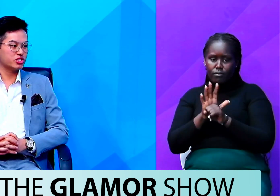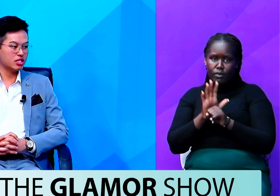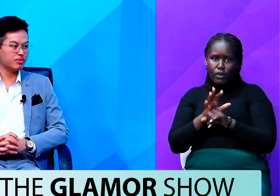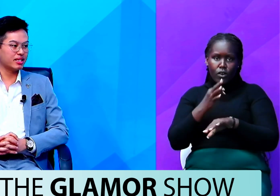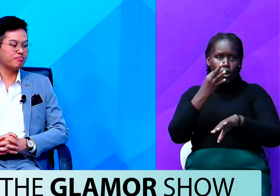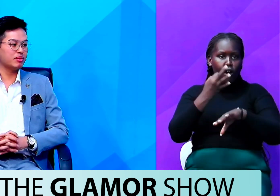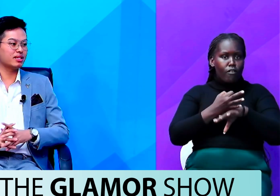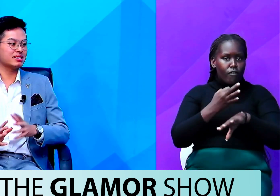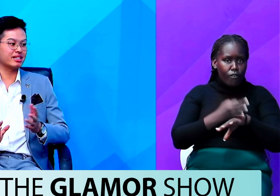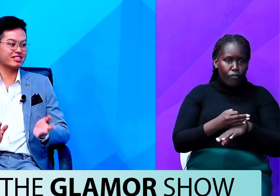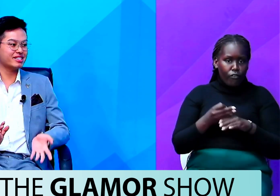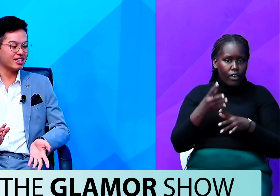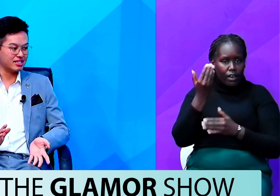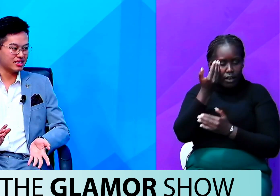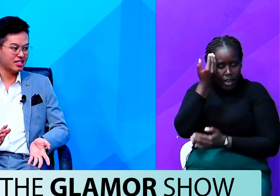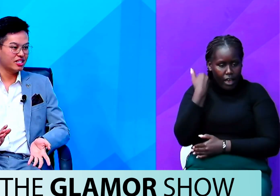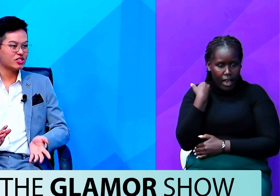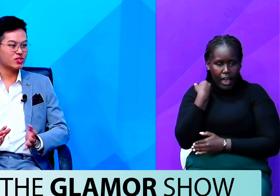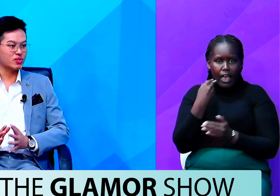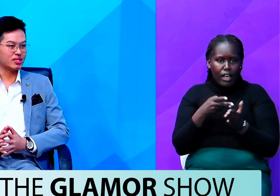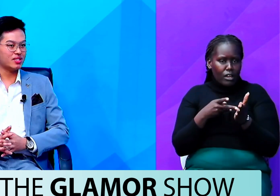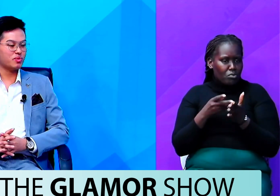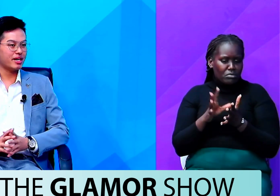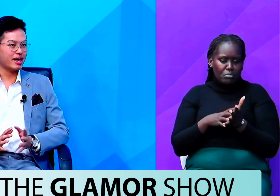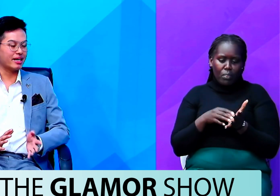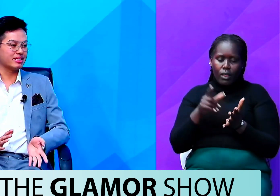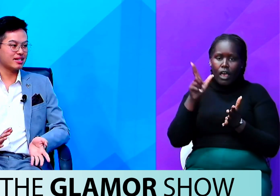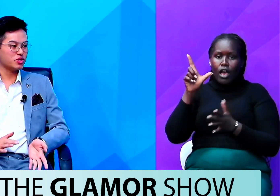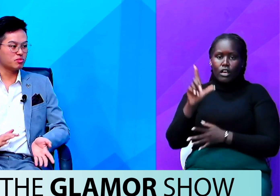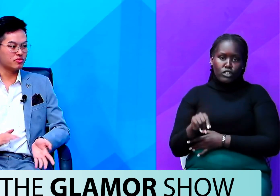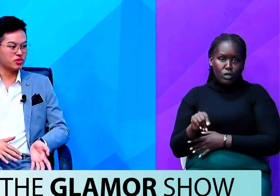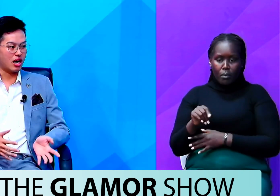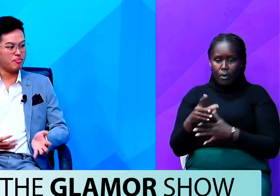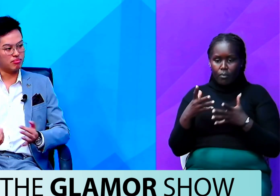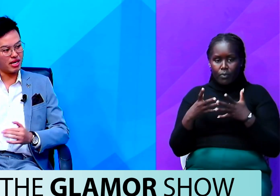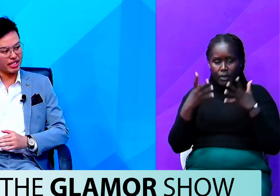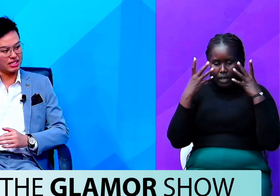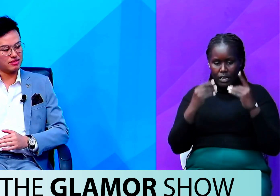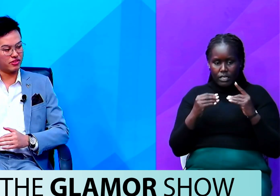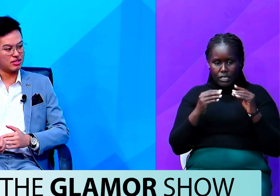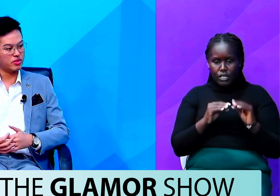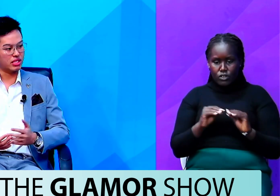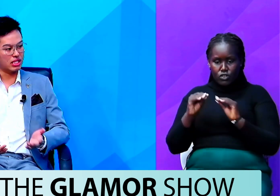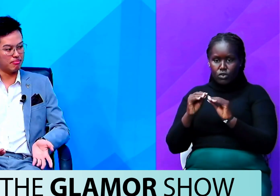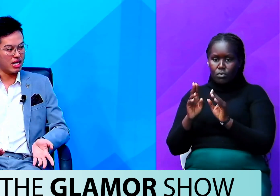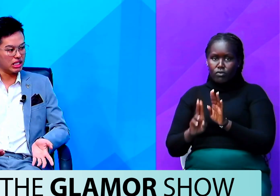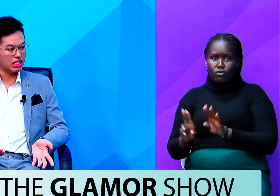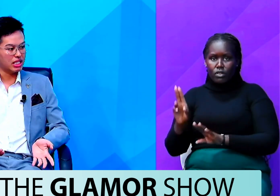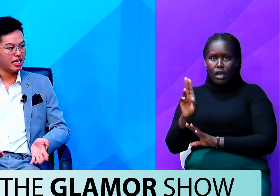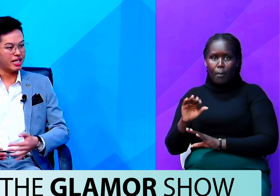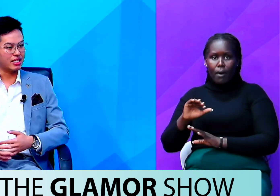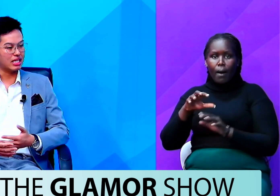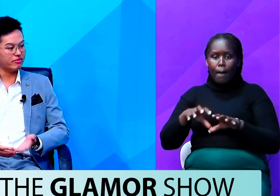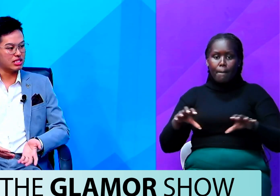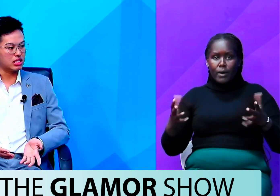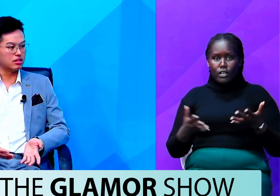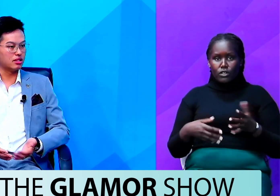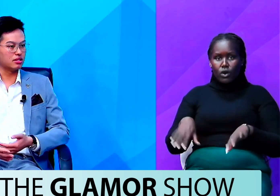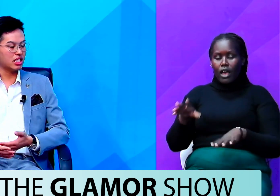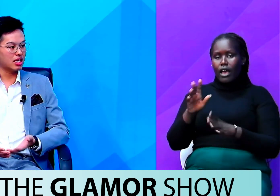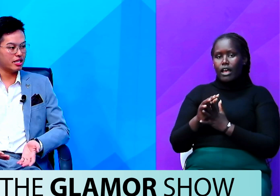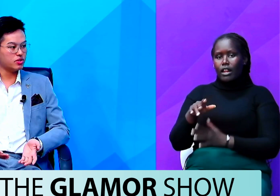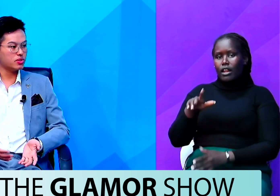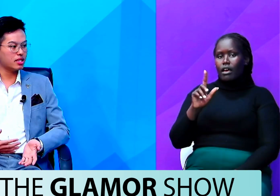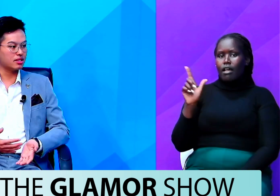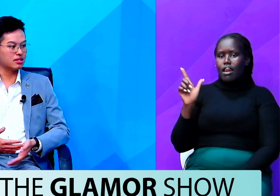too cheap, and then people doesn't understand. So that's why I decided to move to the upper markets, for example, in Kilimani and Lavington